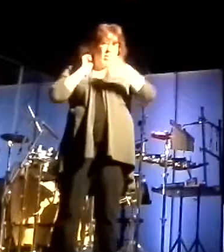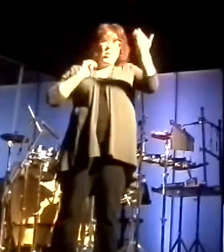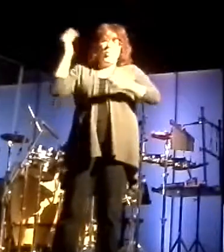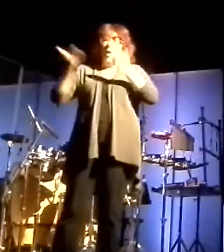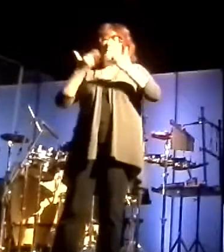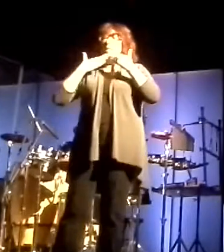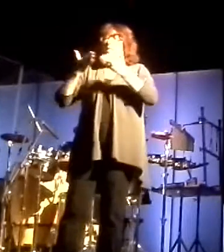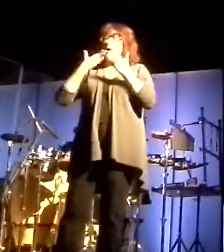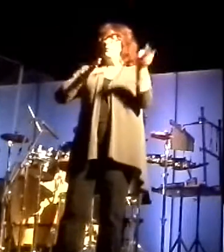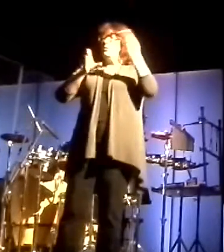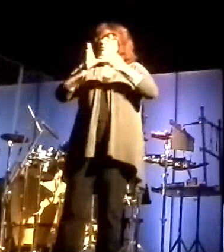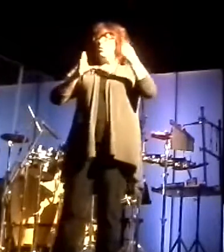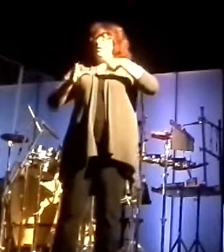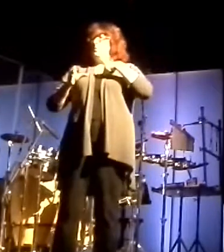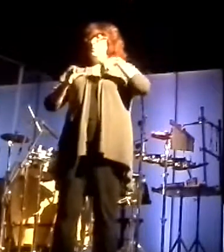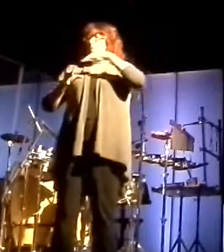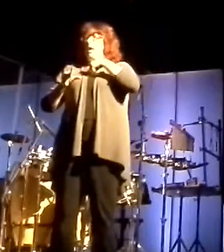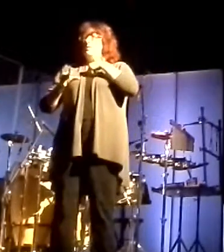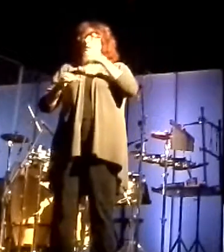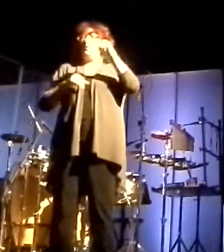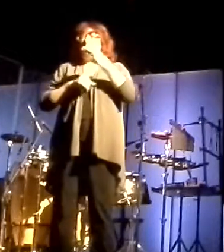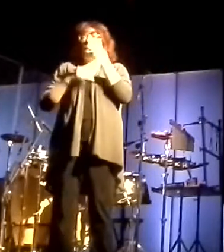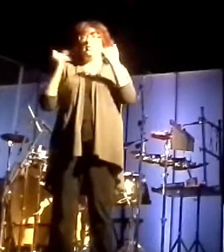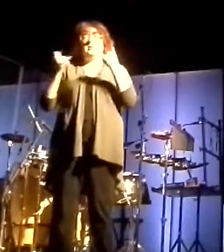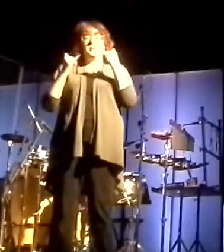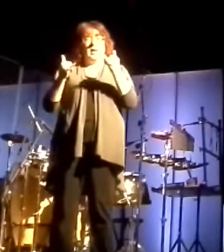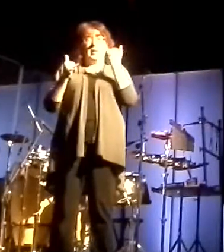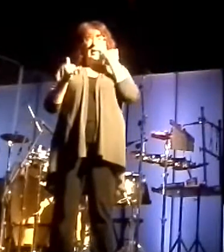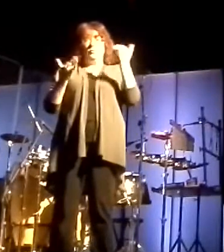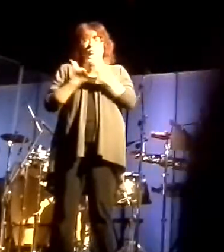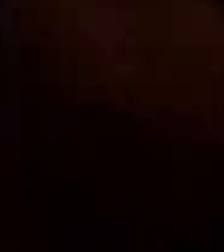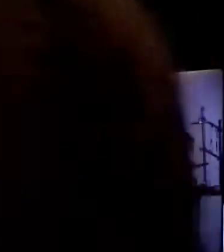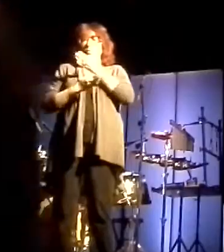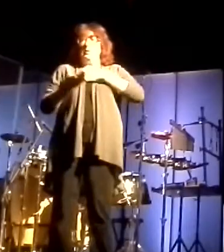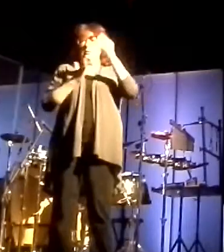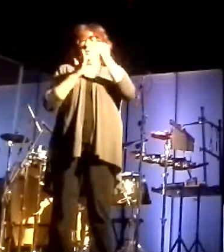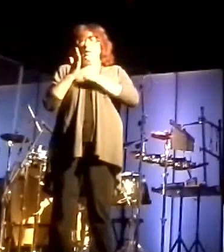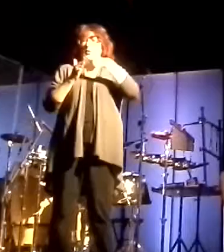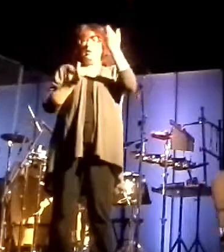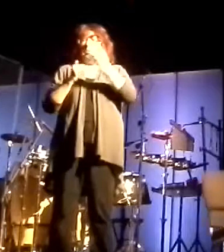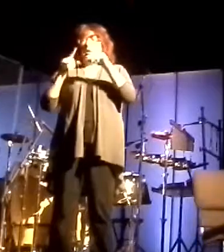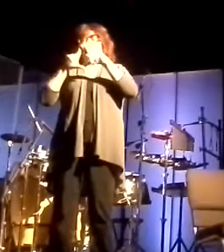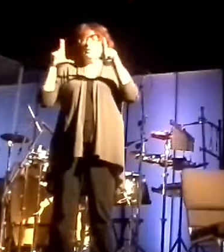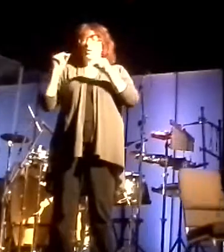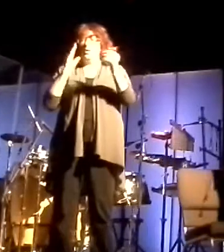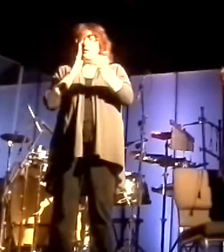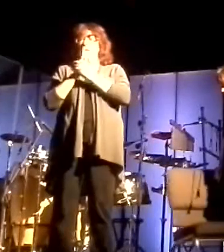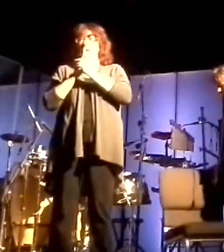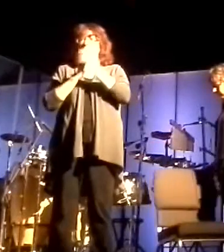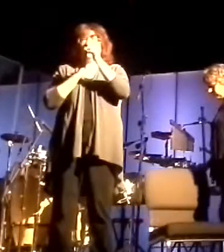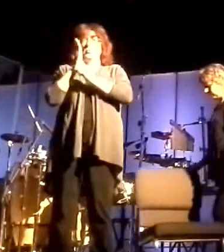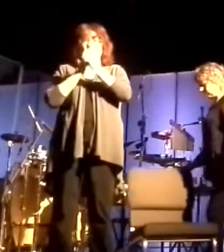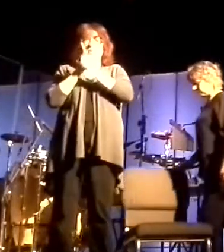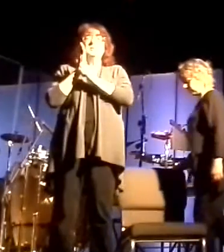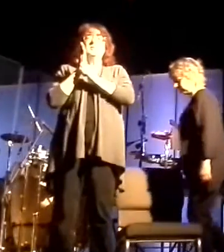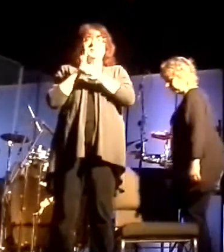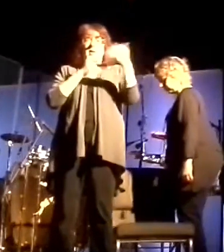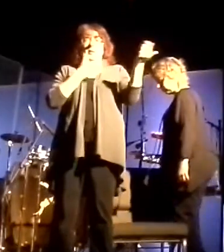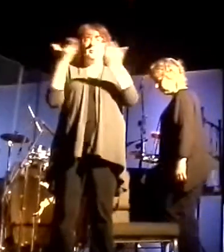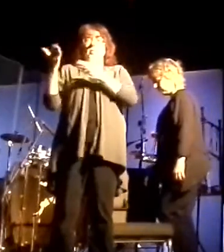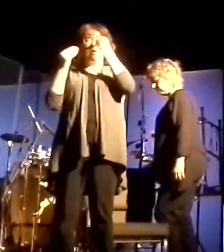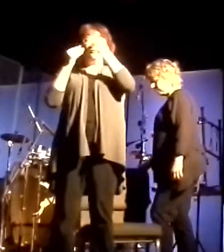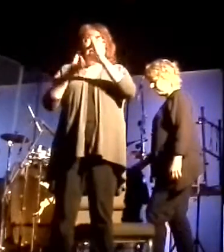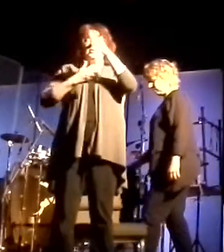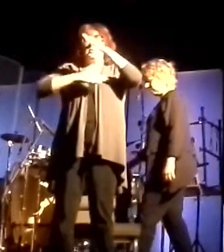Welcome and thank you for joining us at Pure Heart today. If you are new, please fill out the guest card attached to your bulletin and bring it